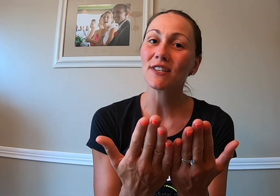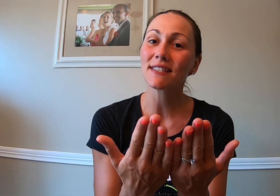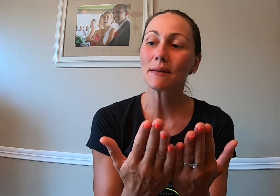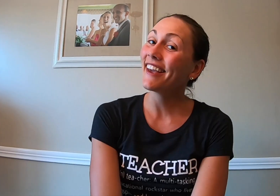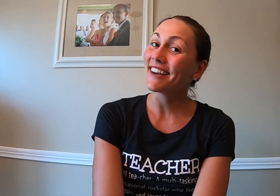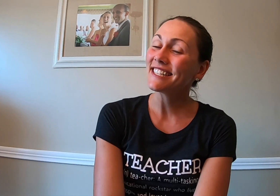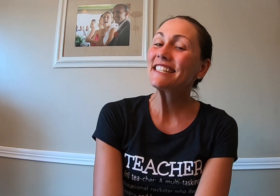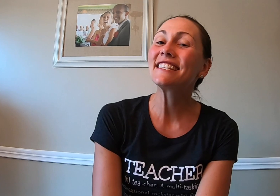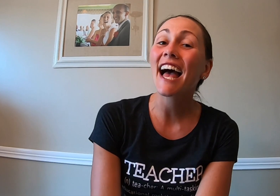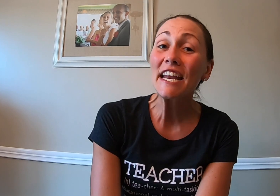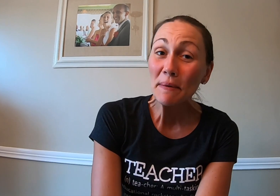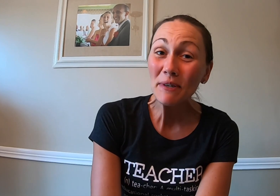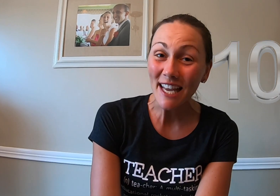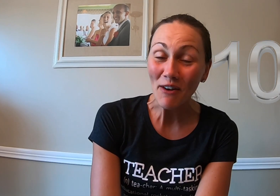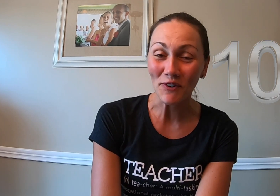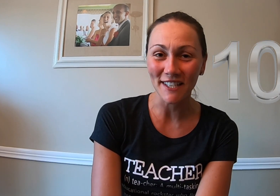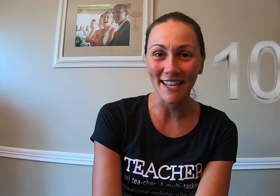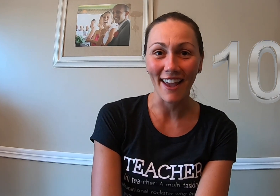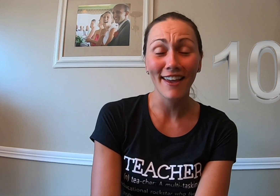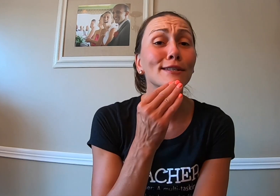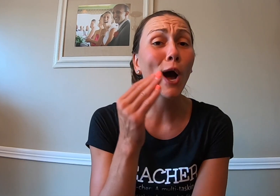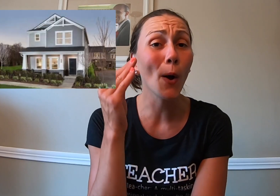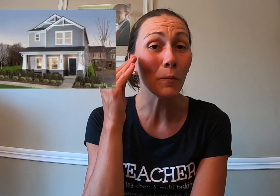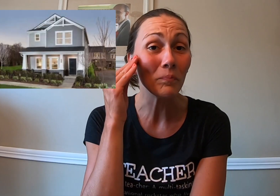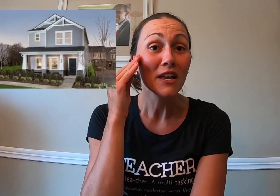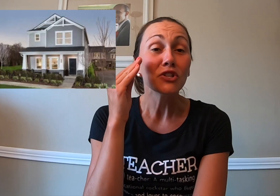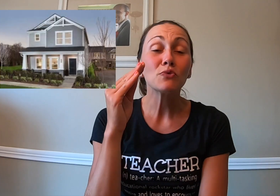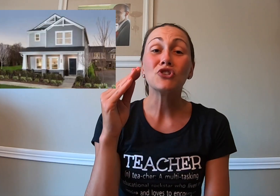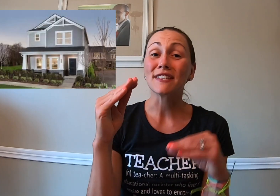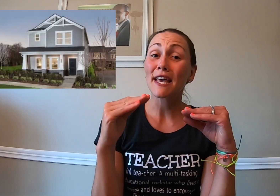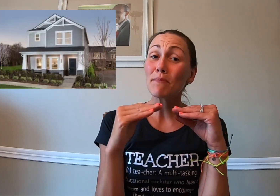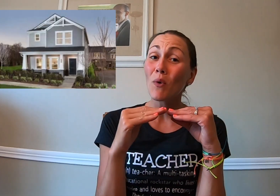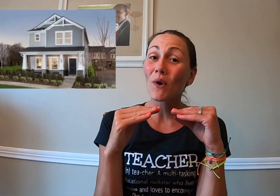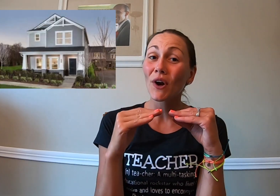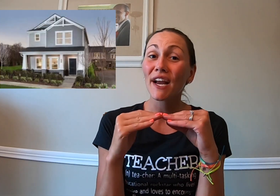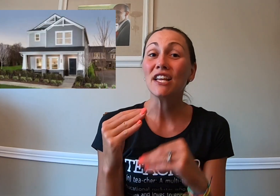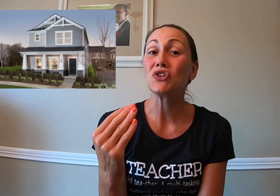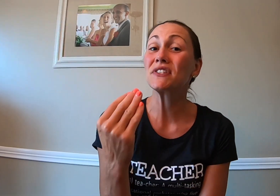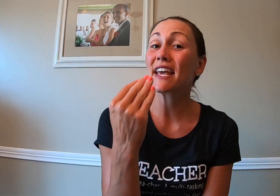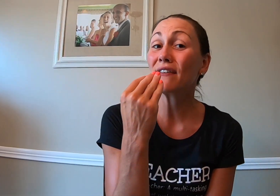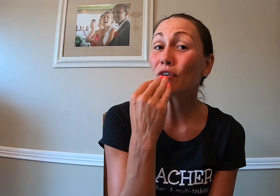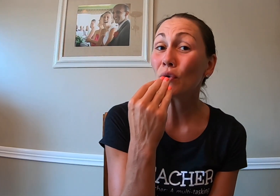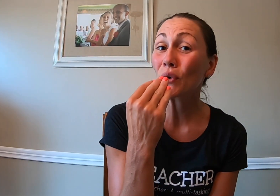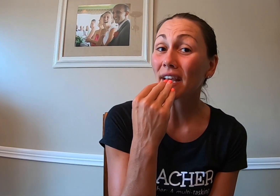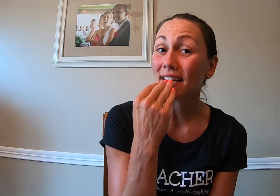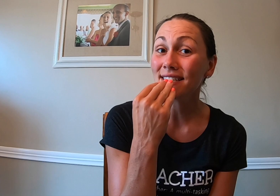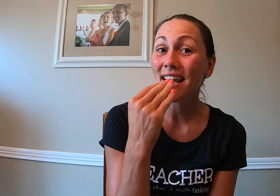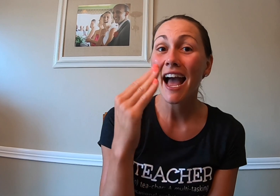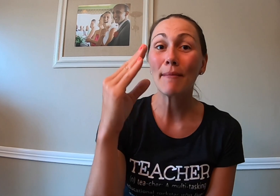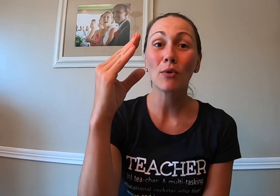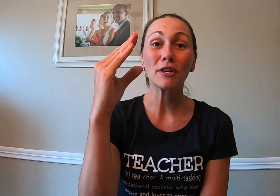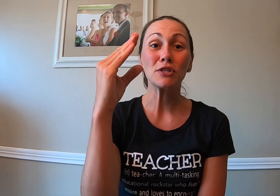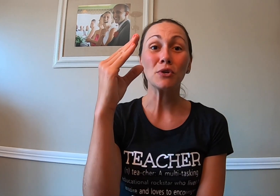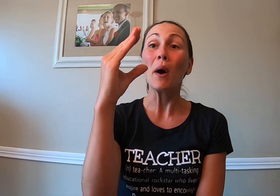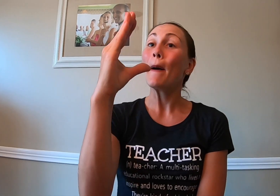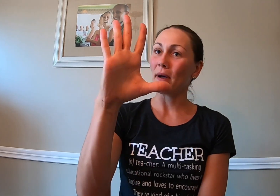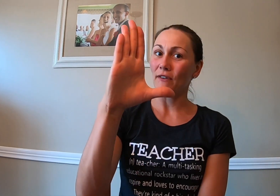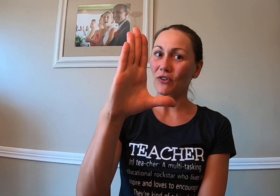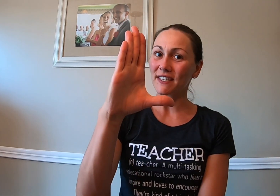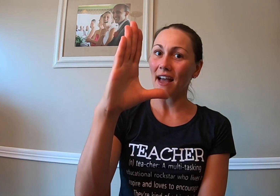pages. And sign number 10 for today is home. So just like more and just like food or eat, I'm going to put my fingers